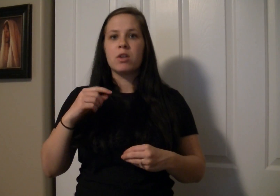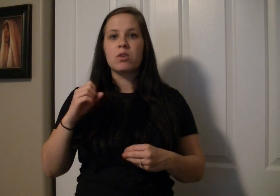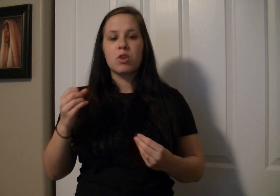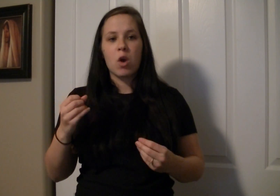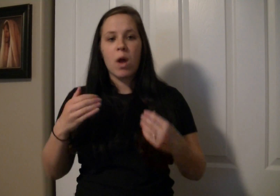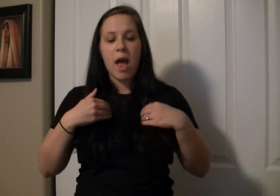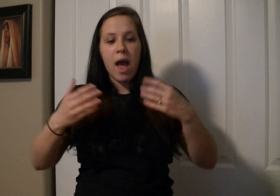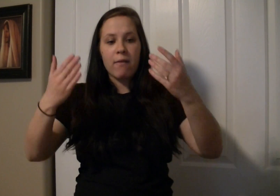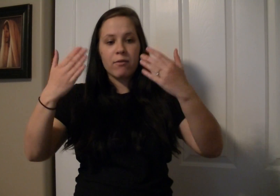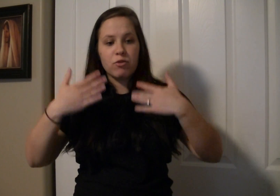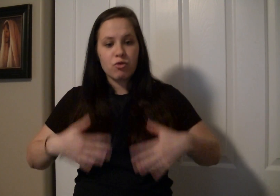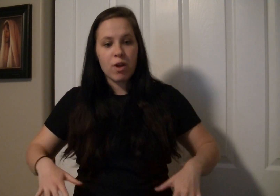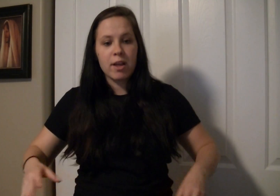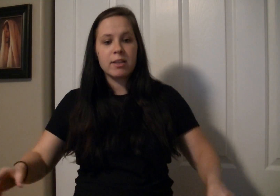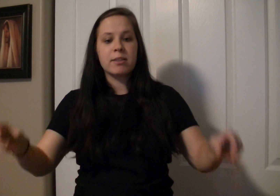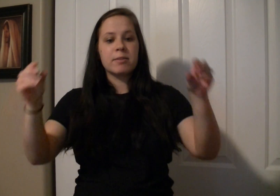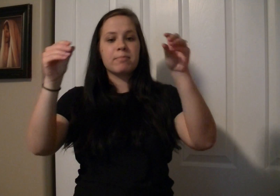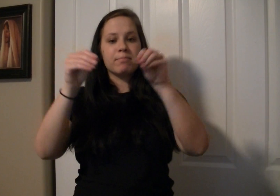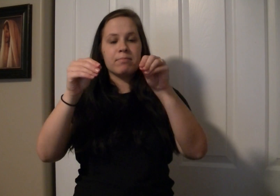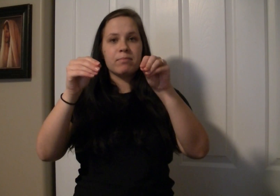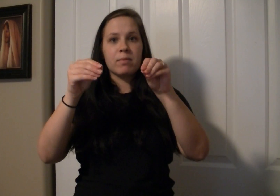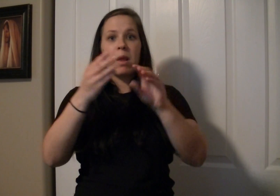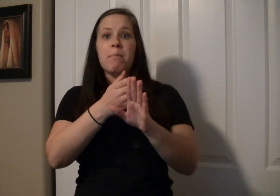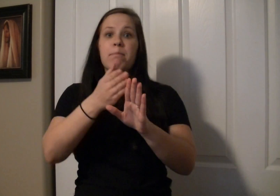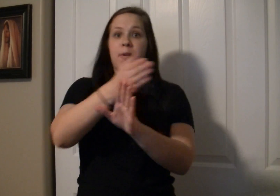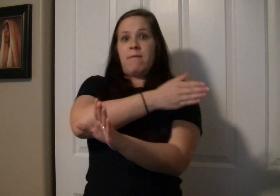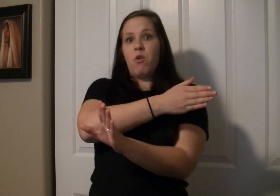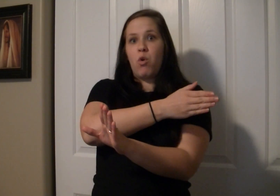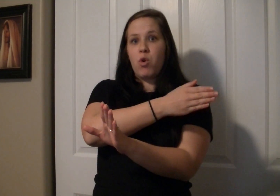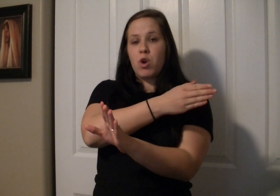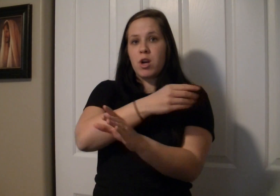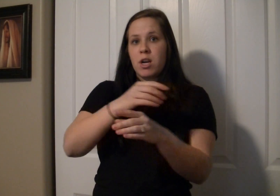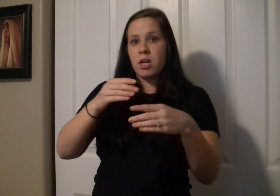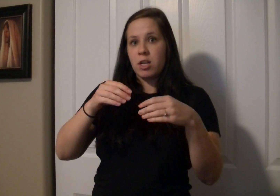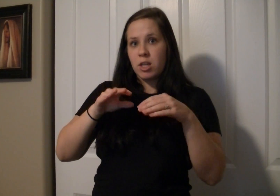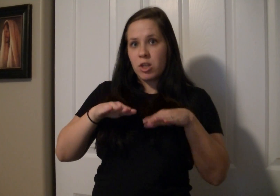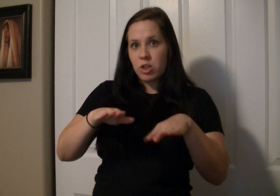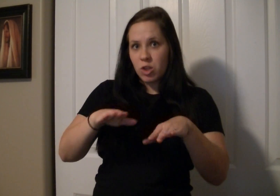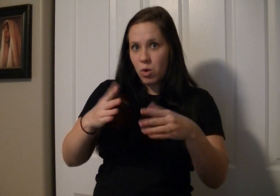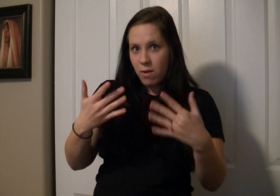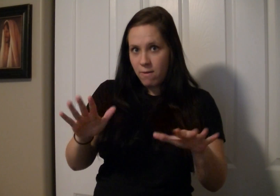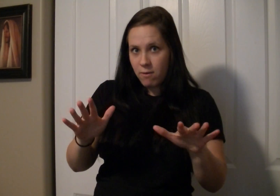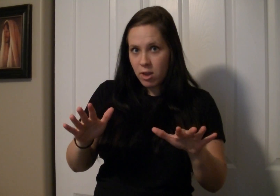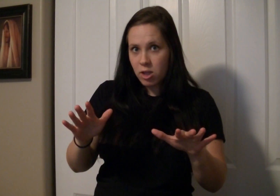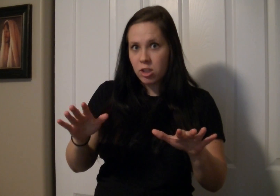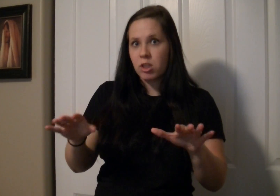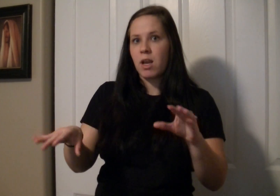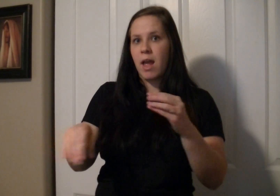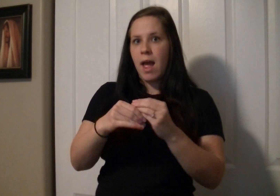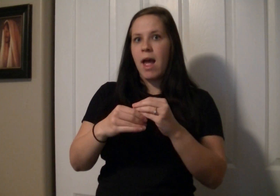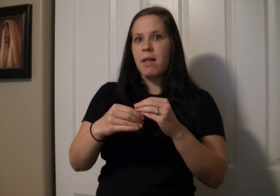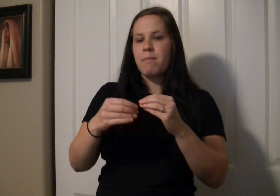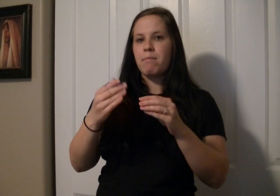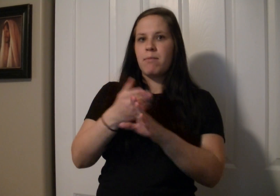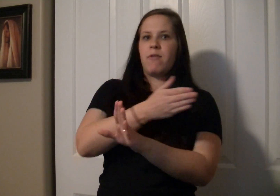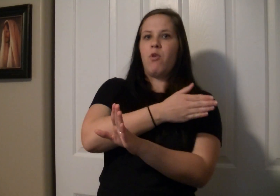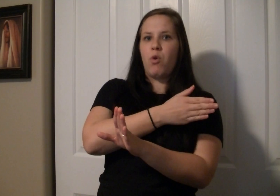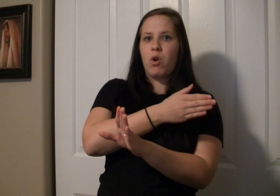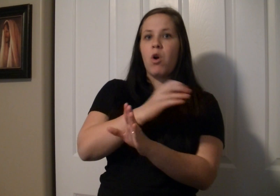together, or you can complete the entire garment and then put your zipper in. I think it's probably easier to